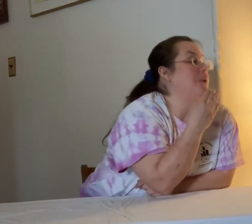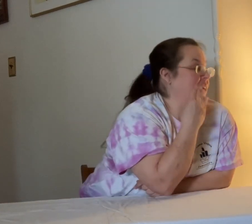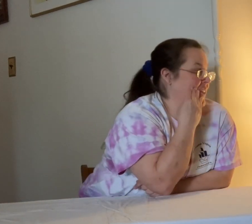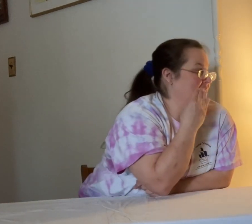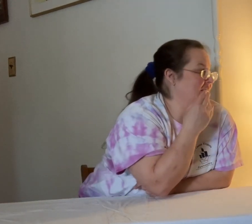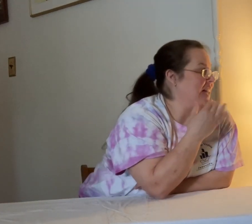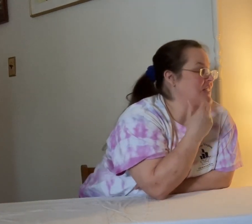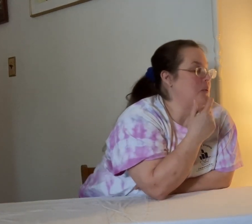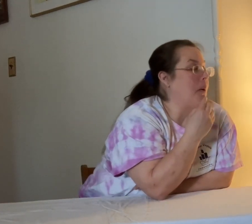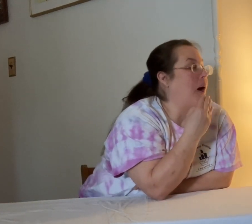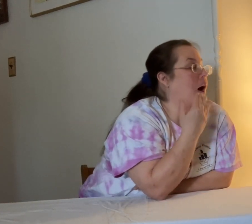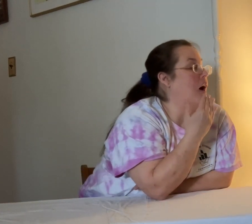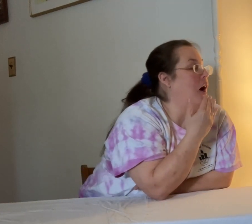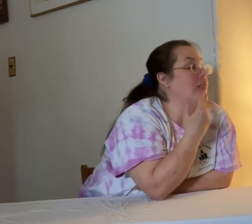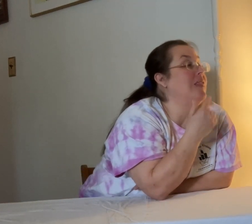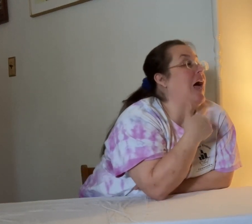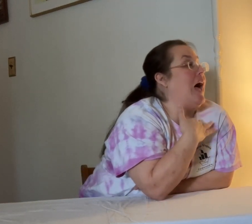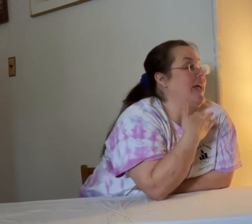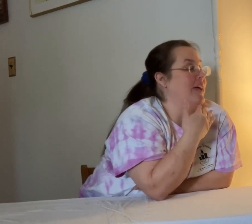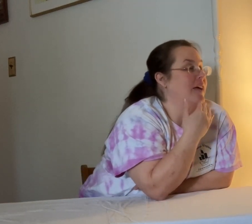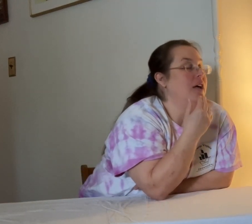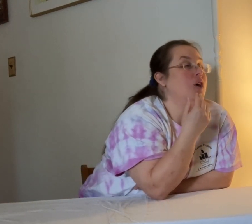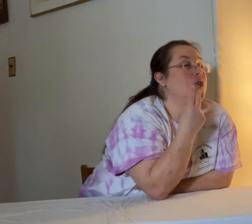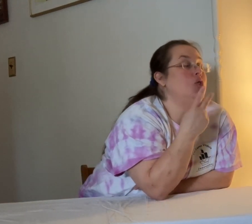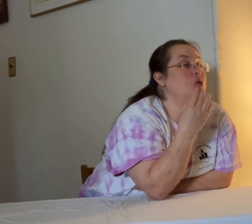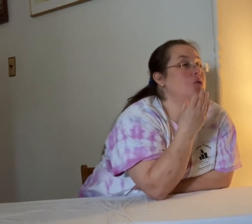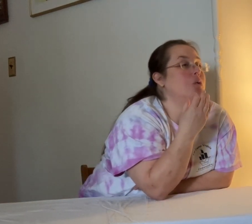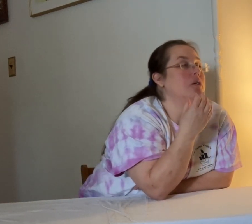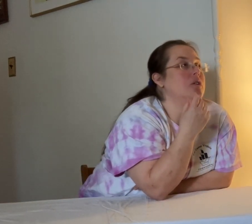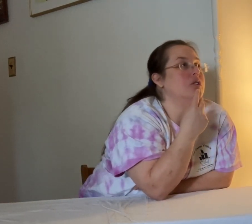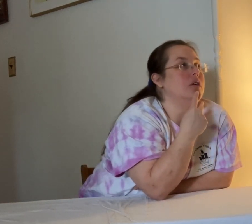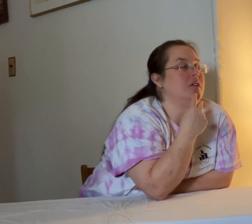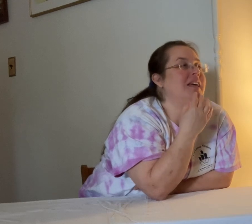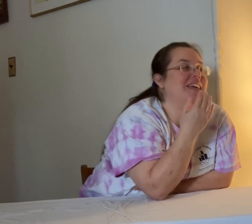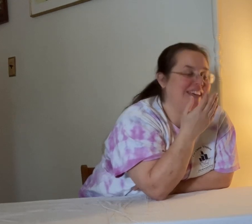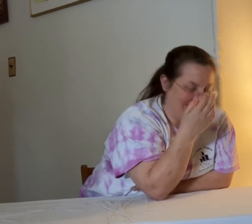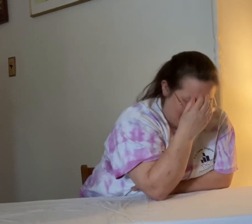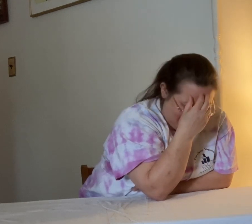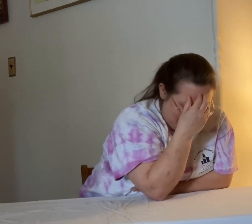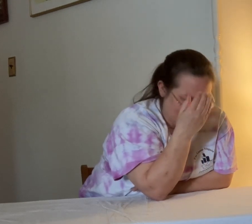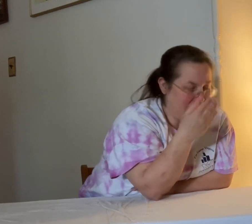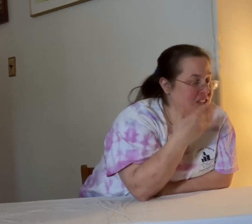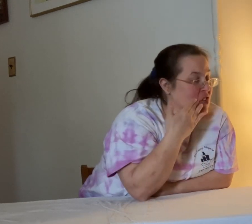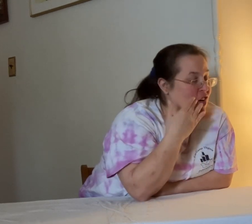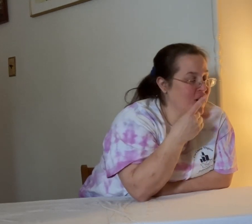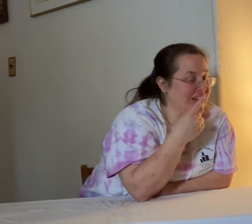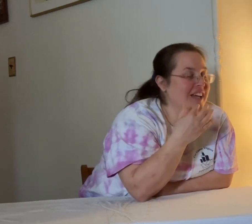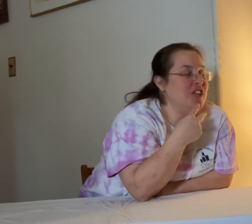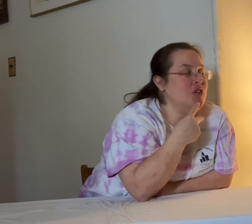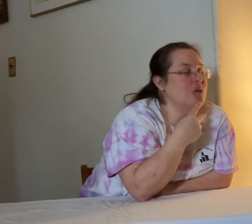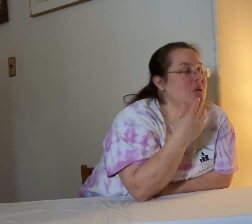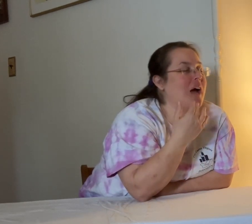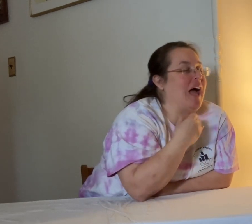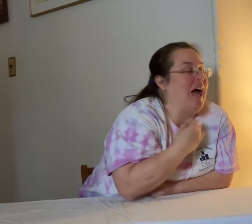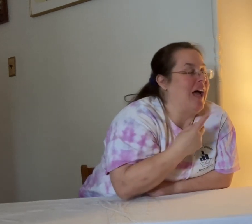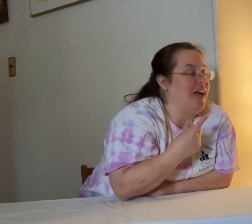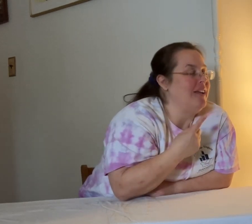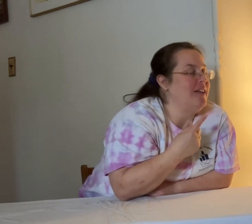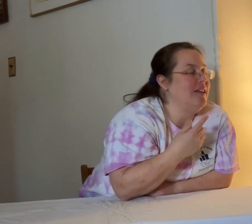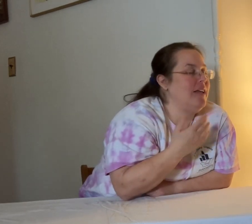baloney. That's a lie. That's a turd. That's a turd. You had